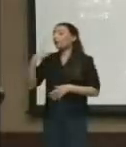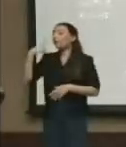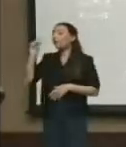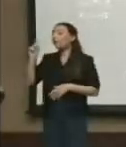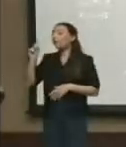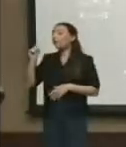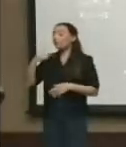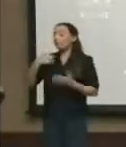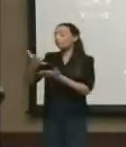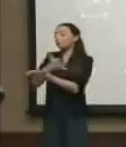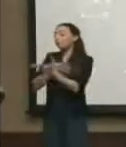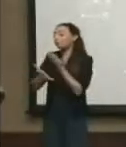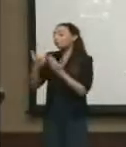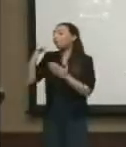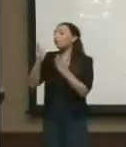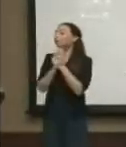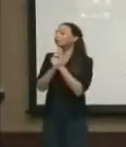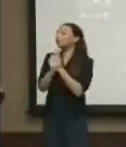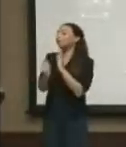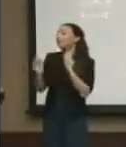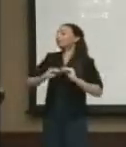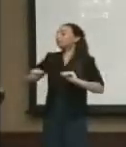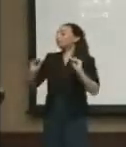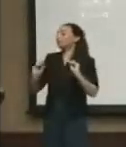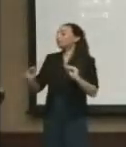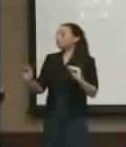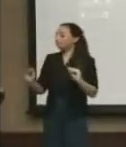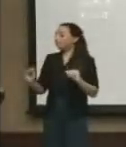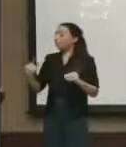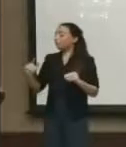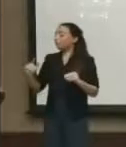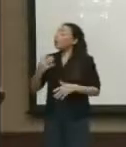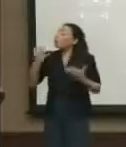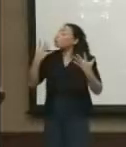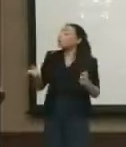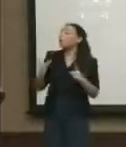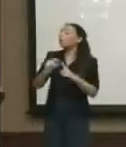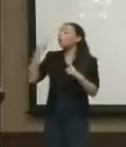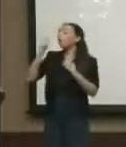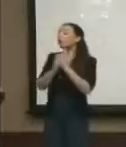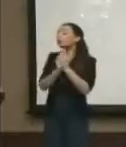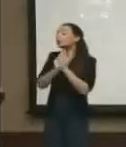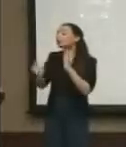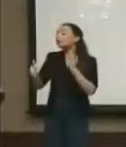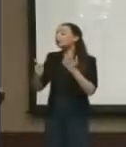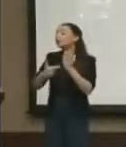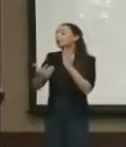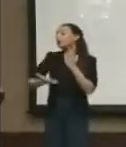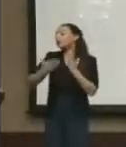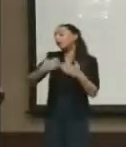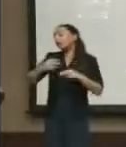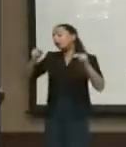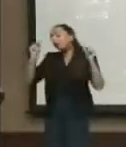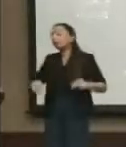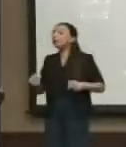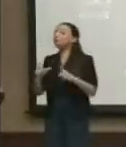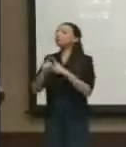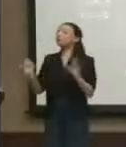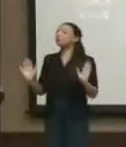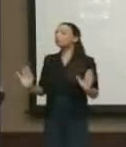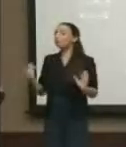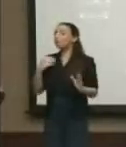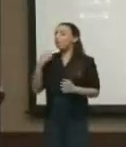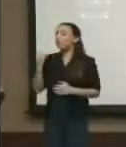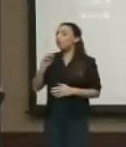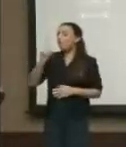been discussed. On the skilling side, as a council, we are very committed to do the skilling in larger numbers. We have done close to about